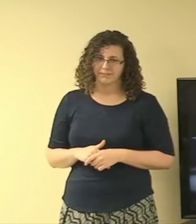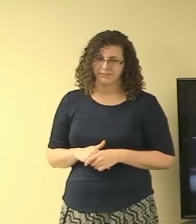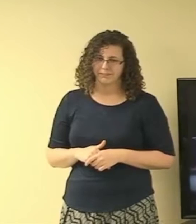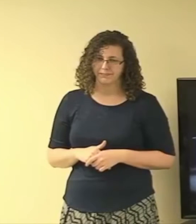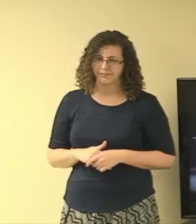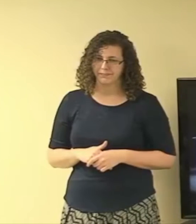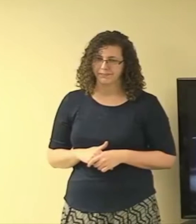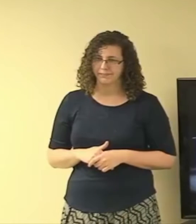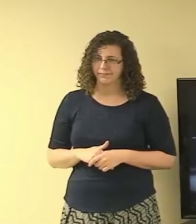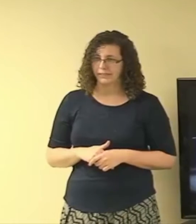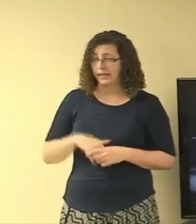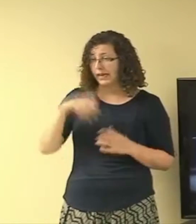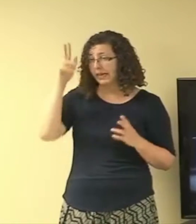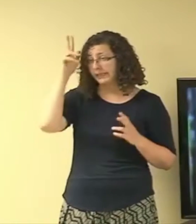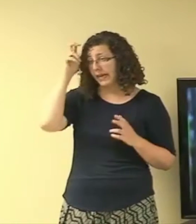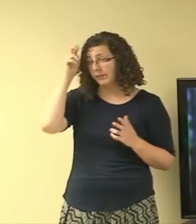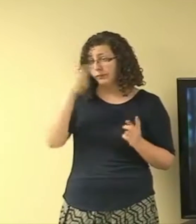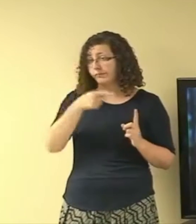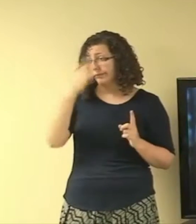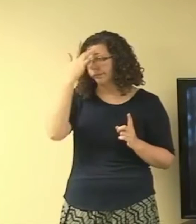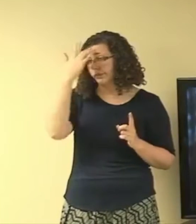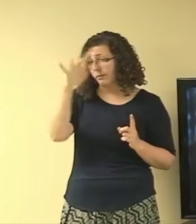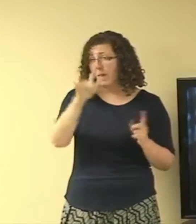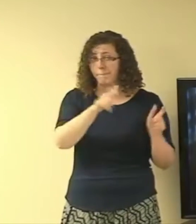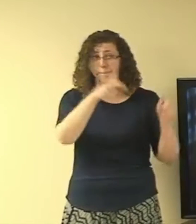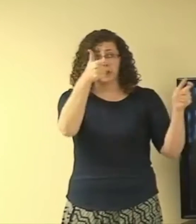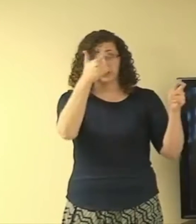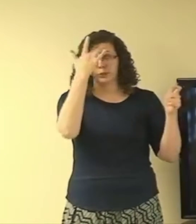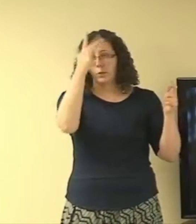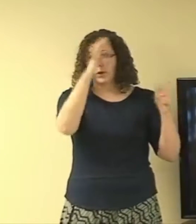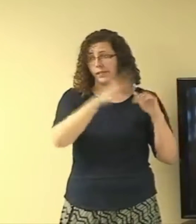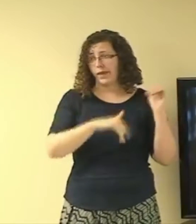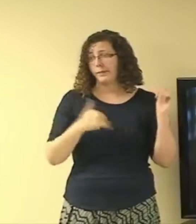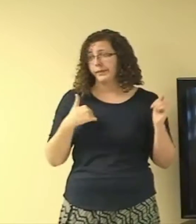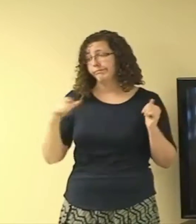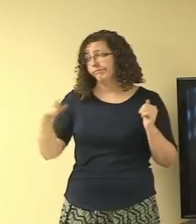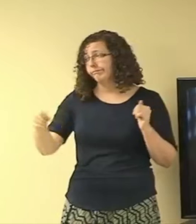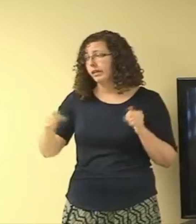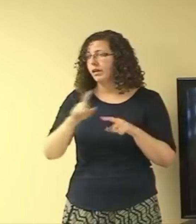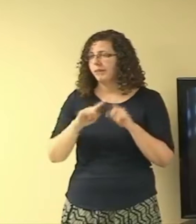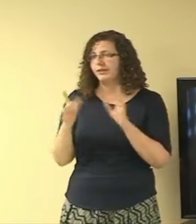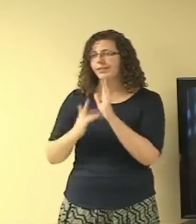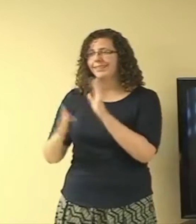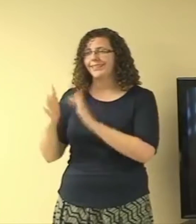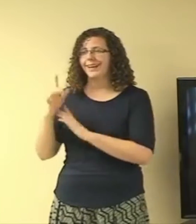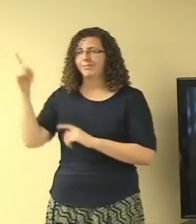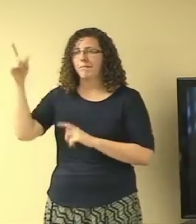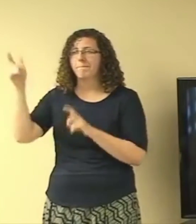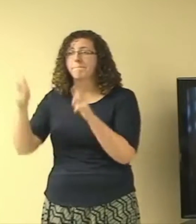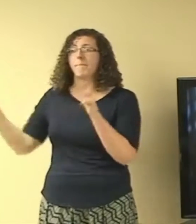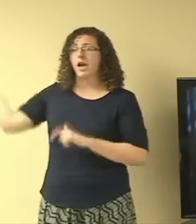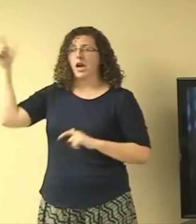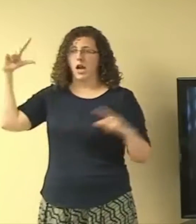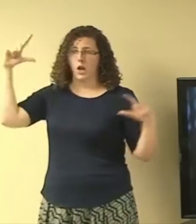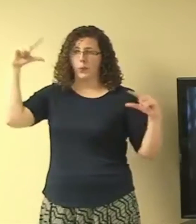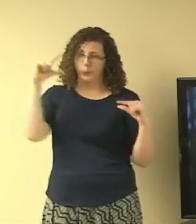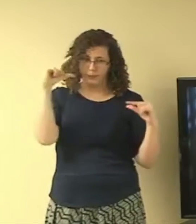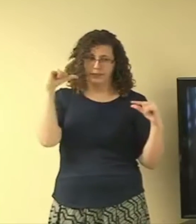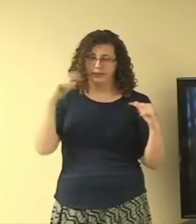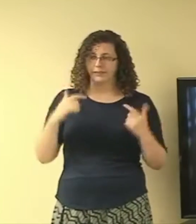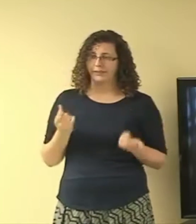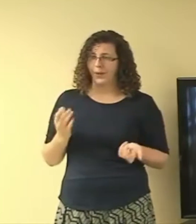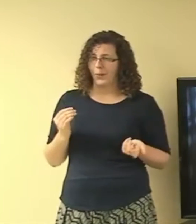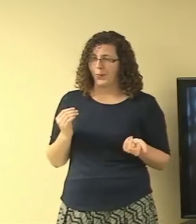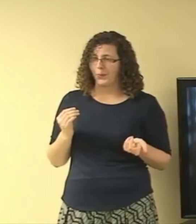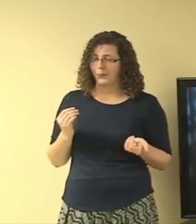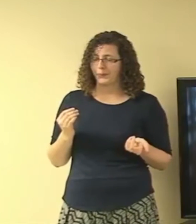He's a smart, scary dude, and he's bigger than me and smarter than me and all that stuff, but Jesus makes him look like a little wimpy boy. So, I mean, it's